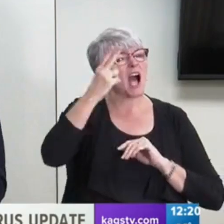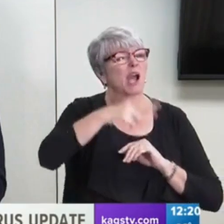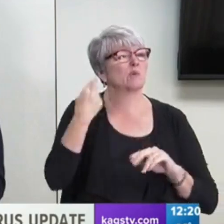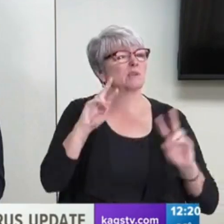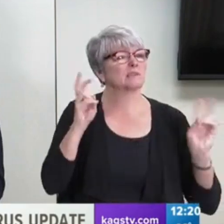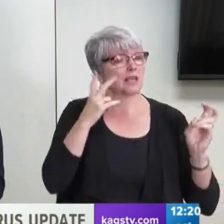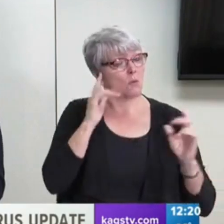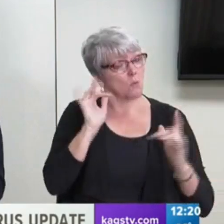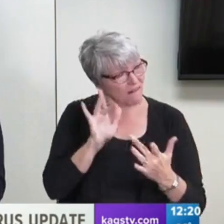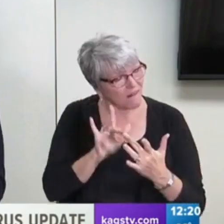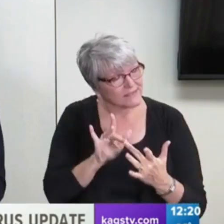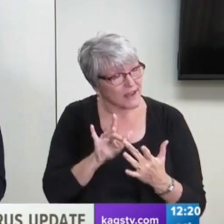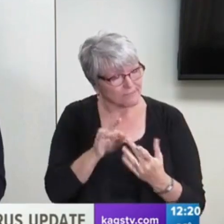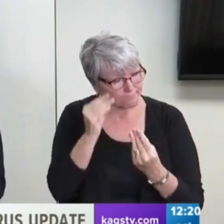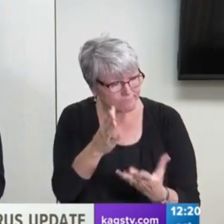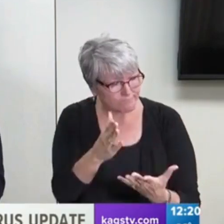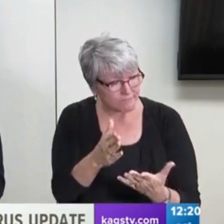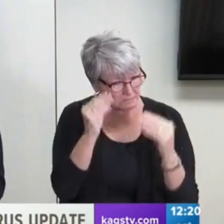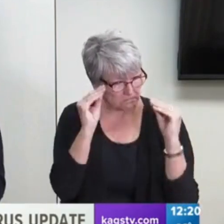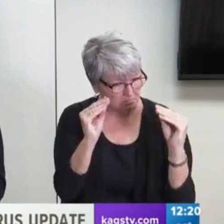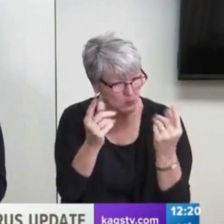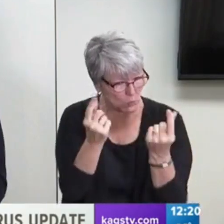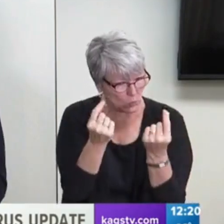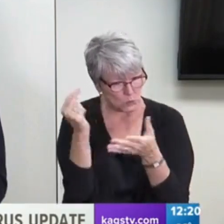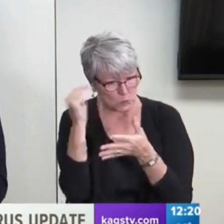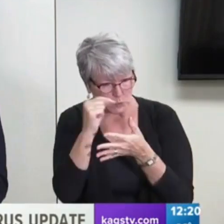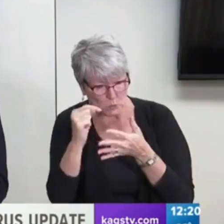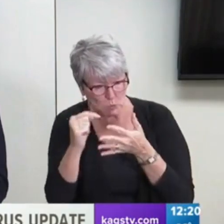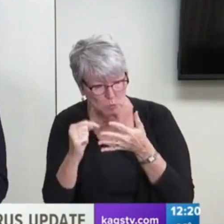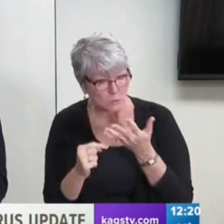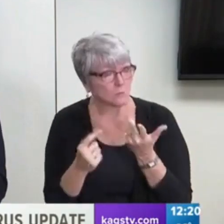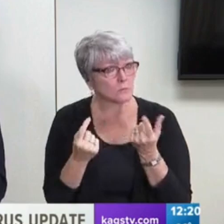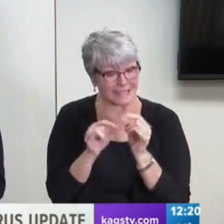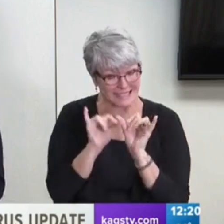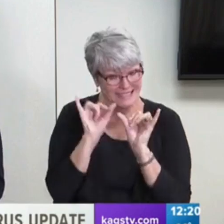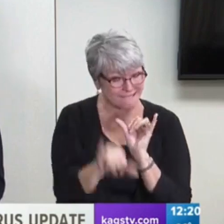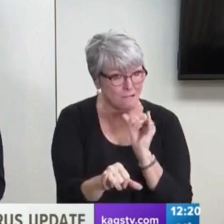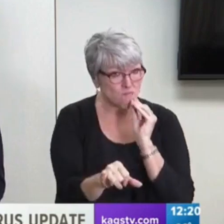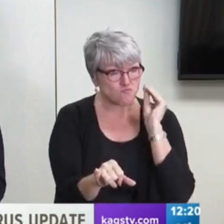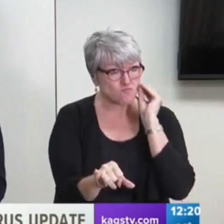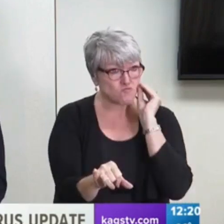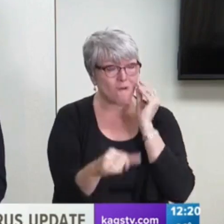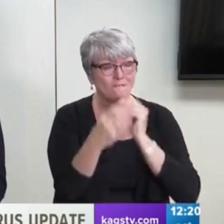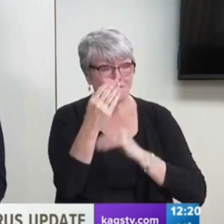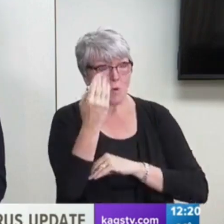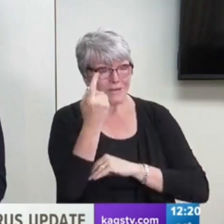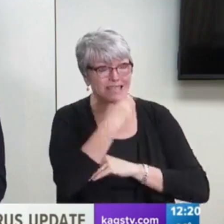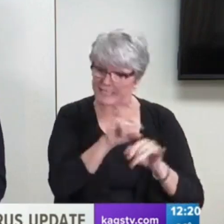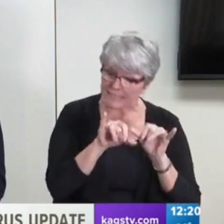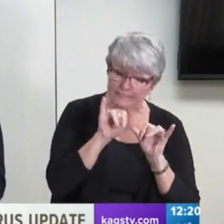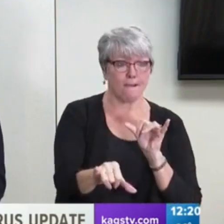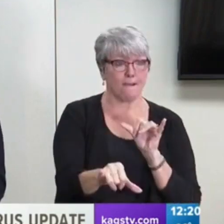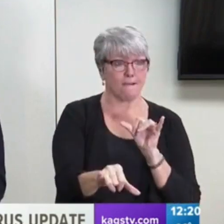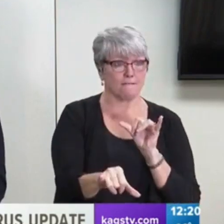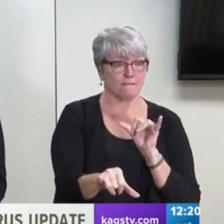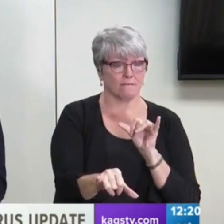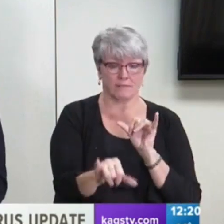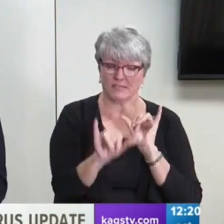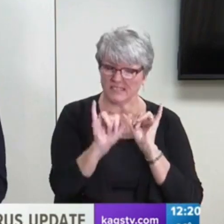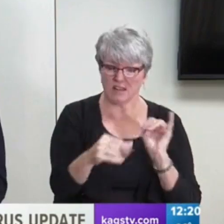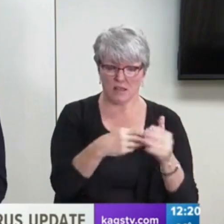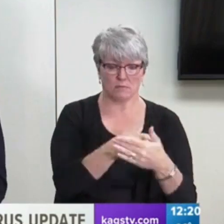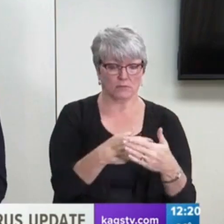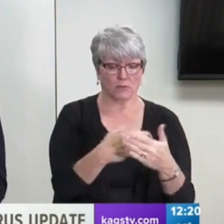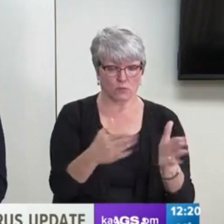why they are contacted. They are given instructions. Those instructions are to stay home for 14 days. That is the incubation period